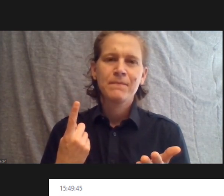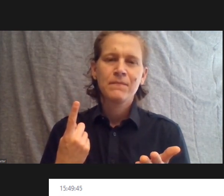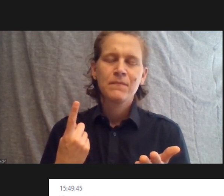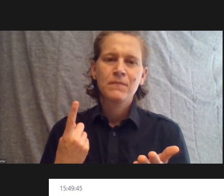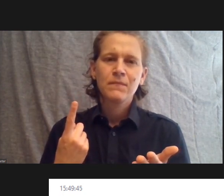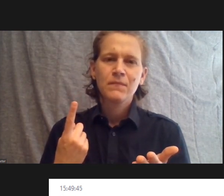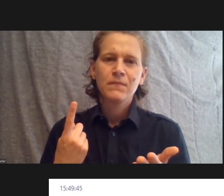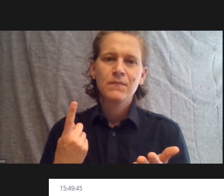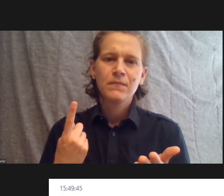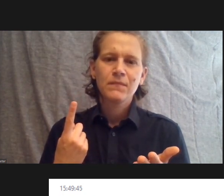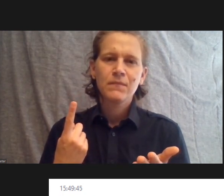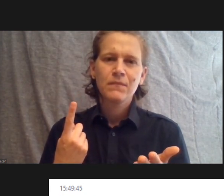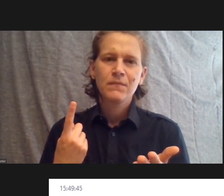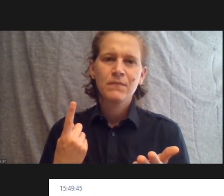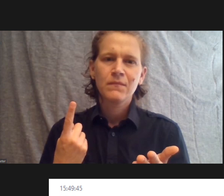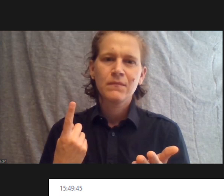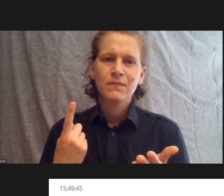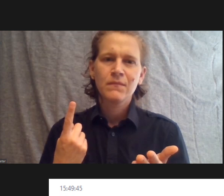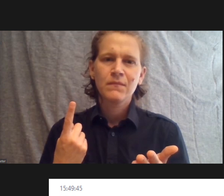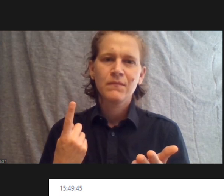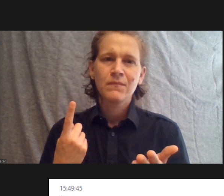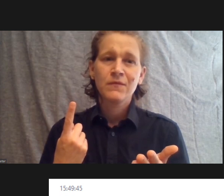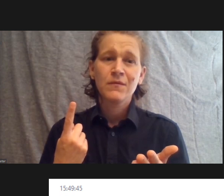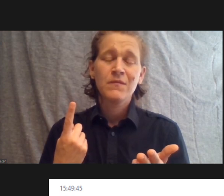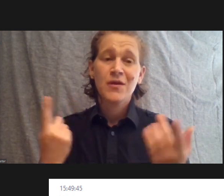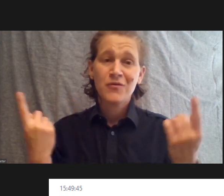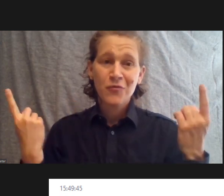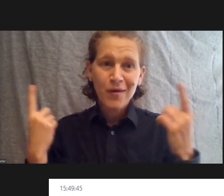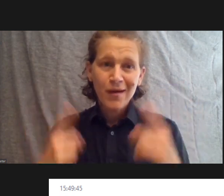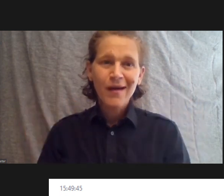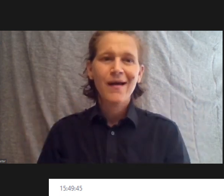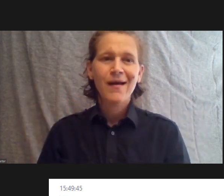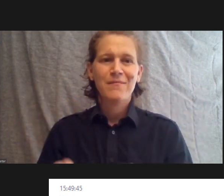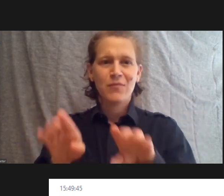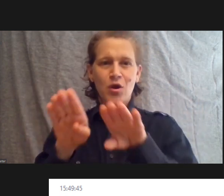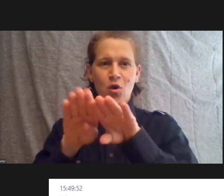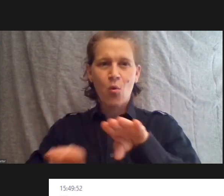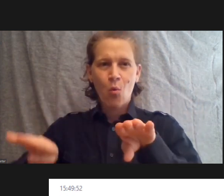even fall into a ditch or have